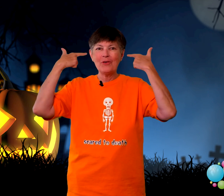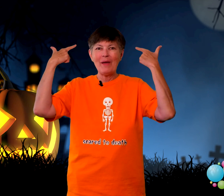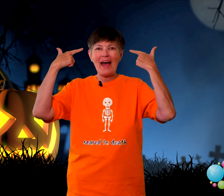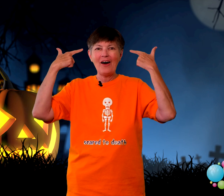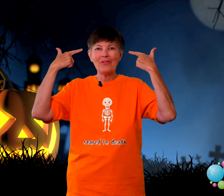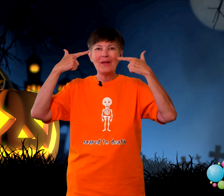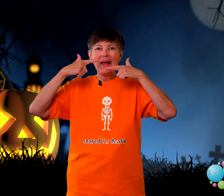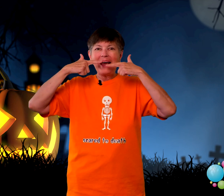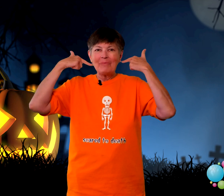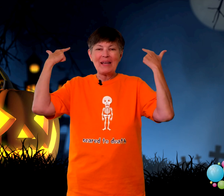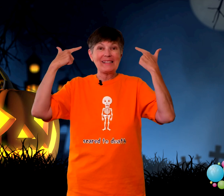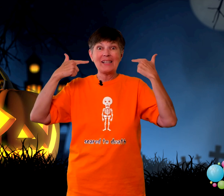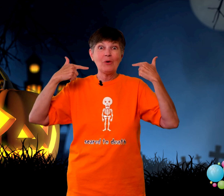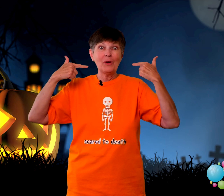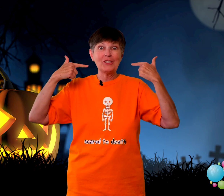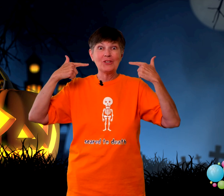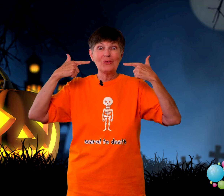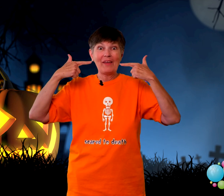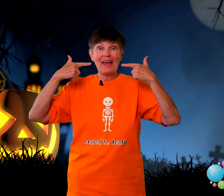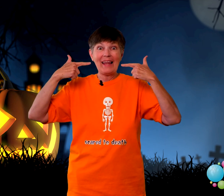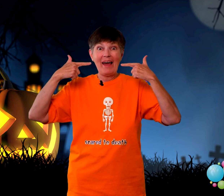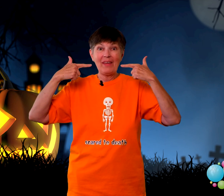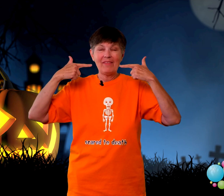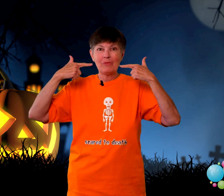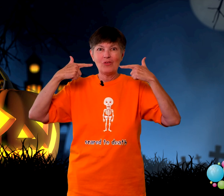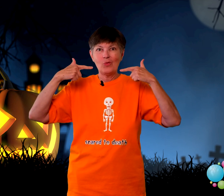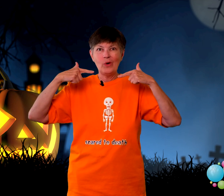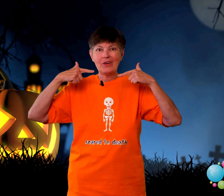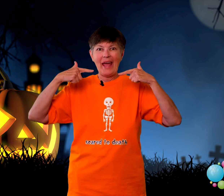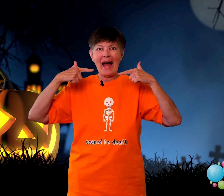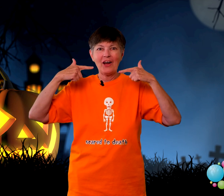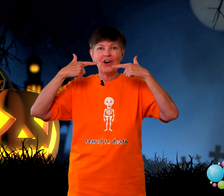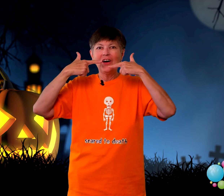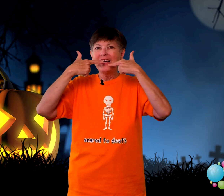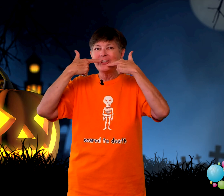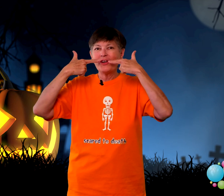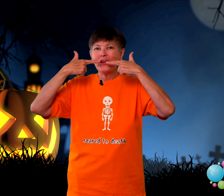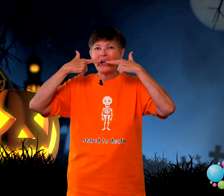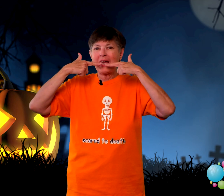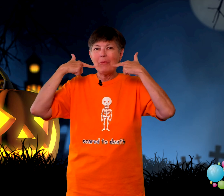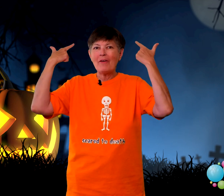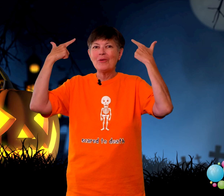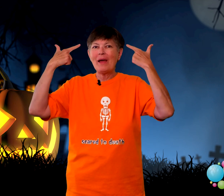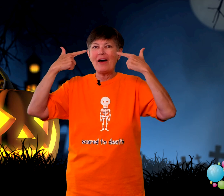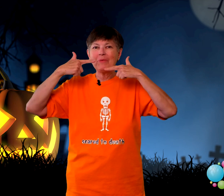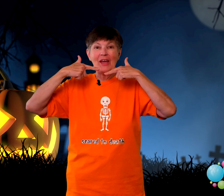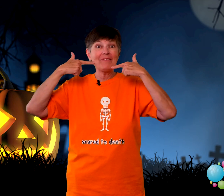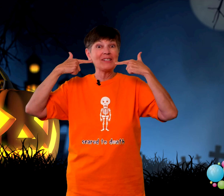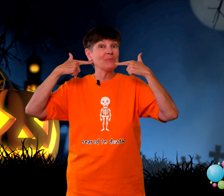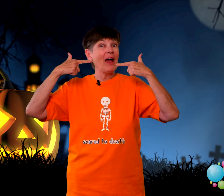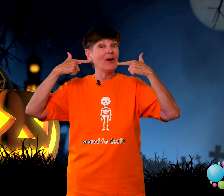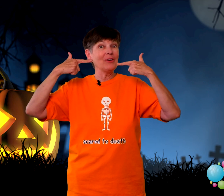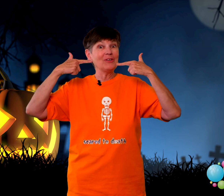your mouth because that's what witches do, right? They laugh, they have a weird cackle. So you're going to come off your mouth, but you have to smile when you do